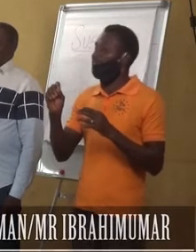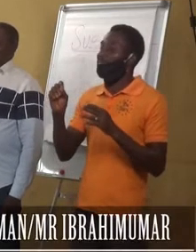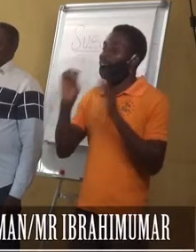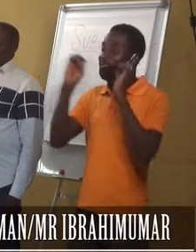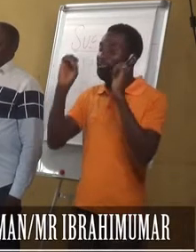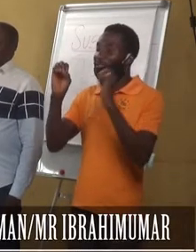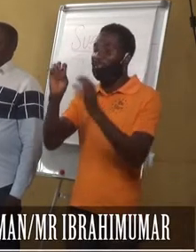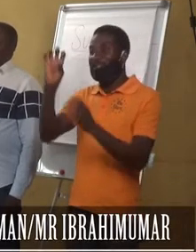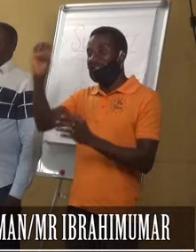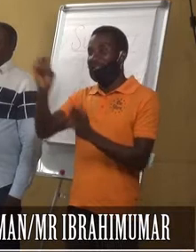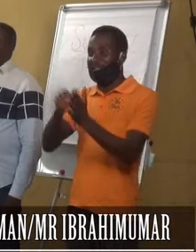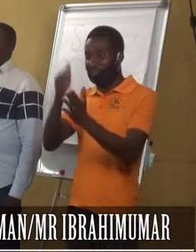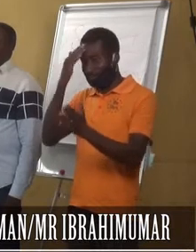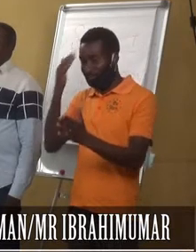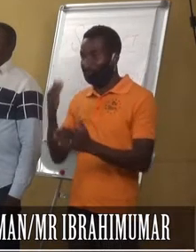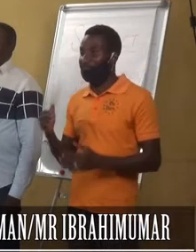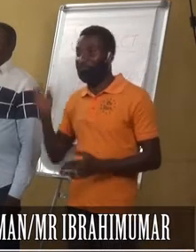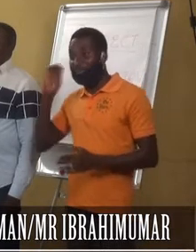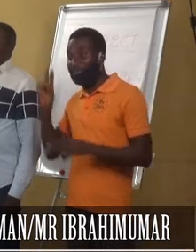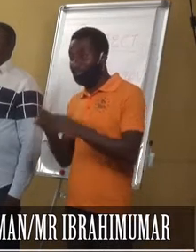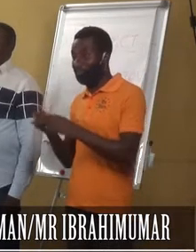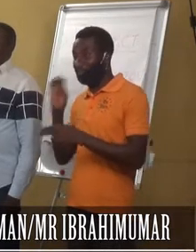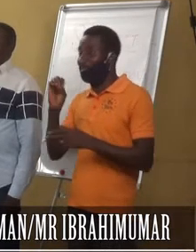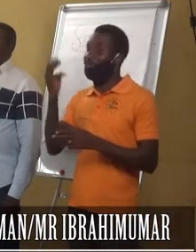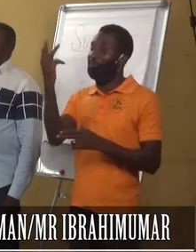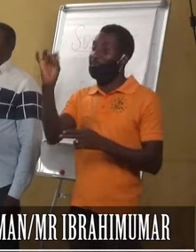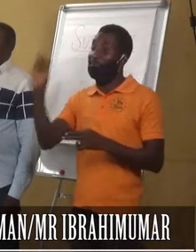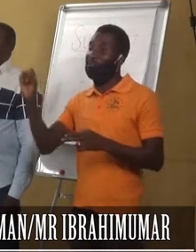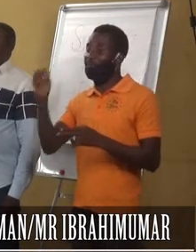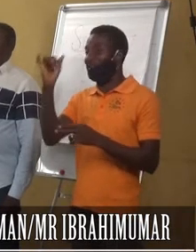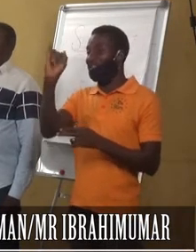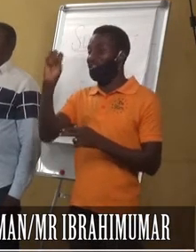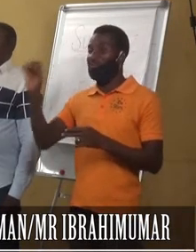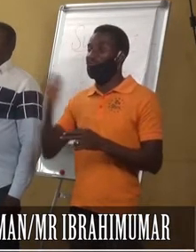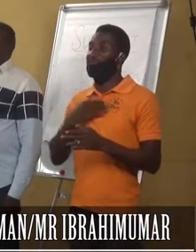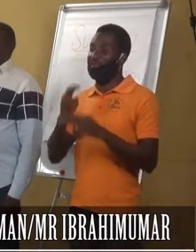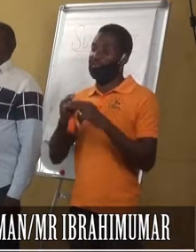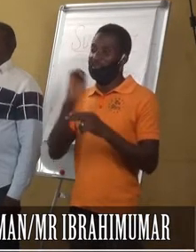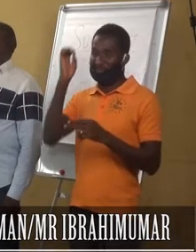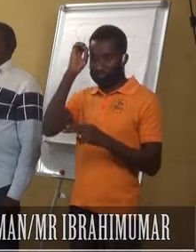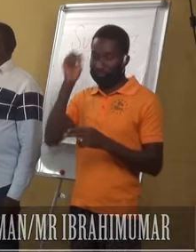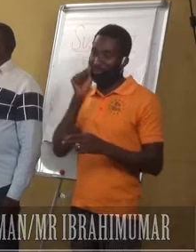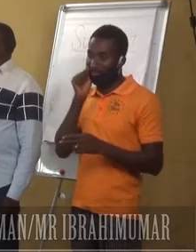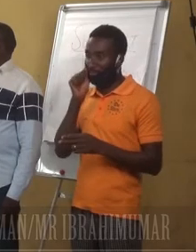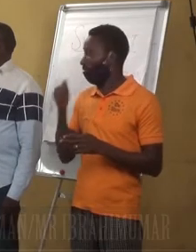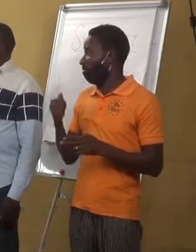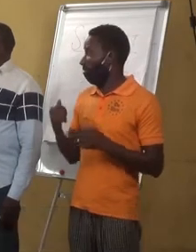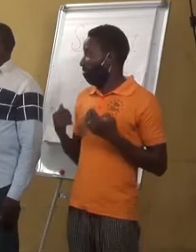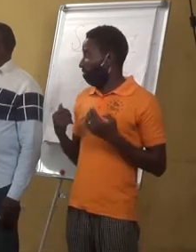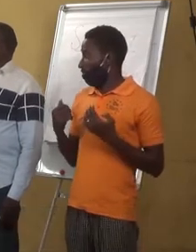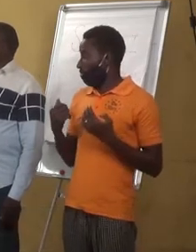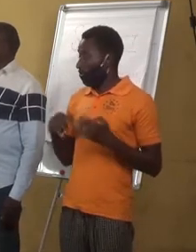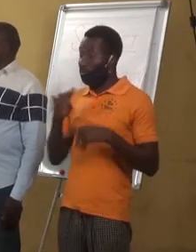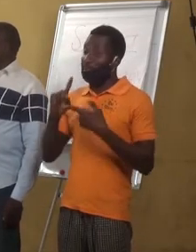name is Williams Ishaku. I'm here to teach you chemistry. We will be looking at a concept in